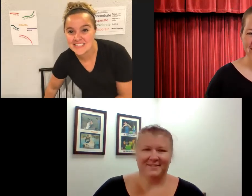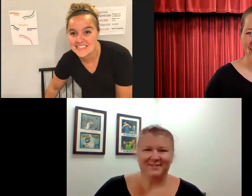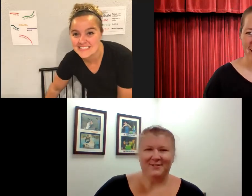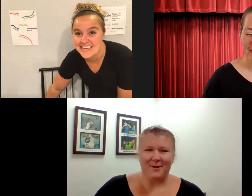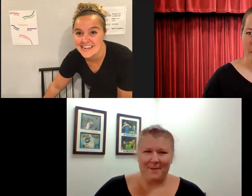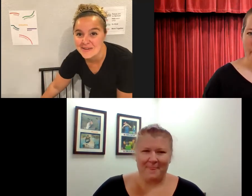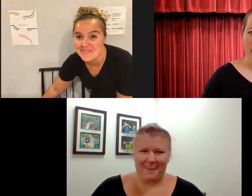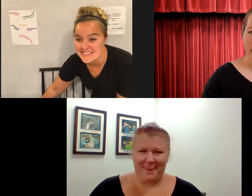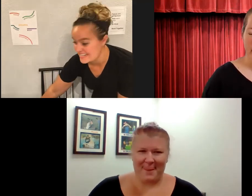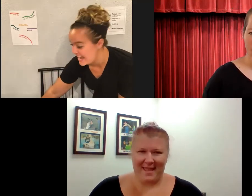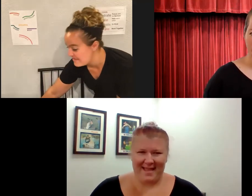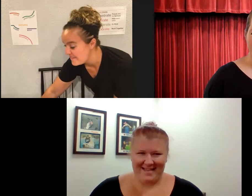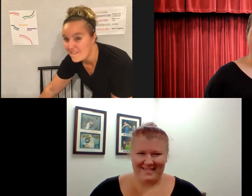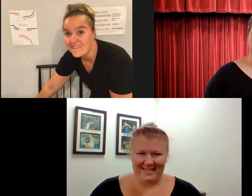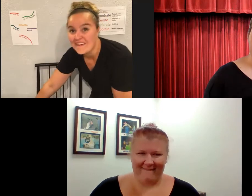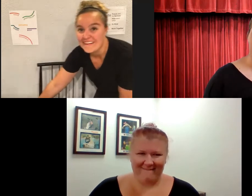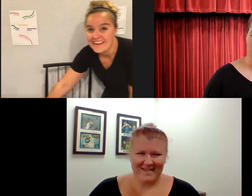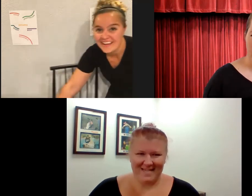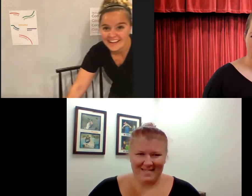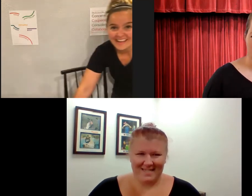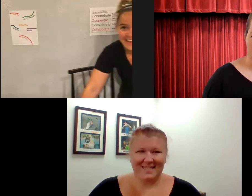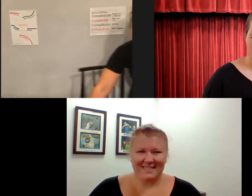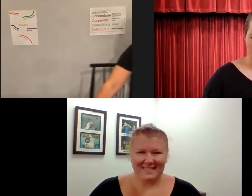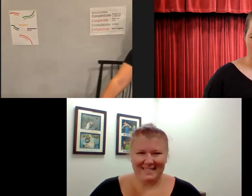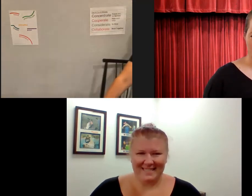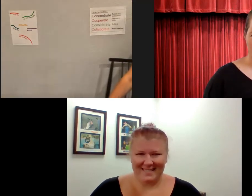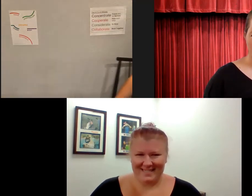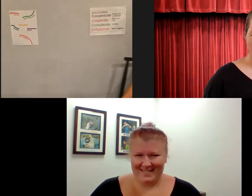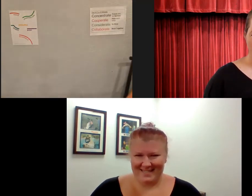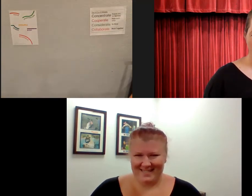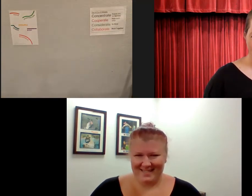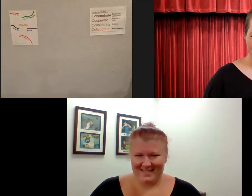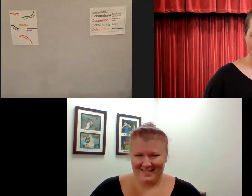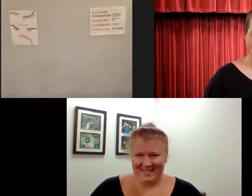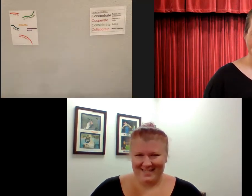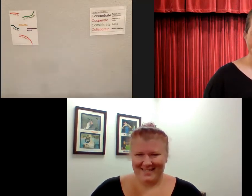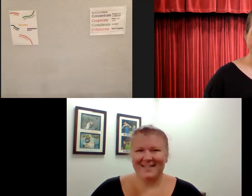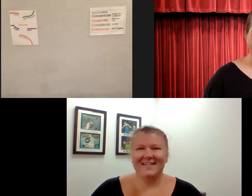to actually stand up. Hold on.